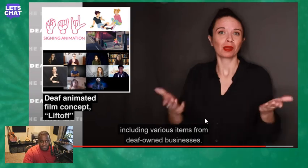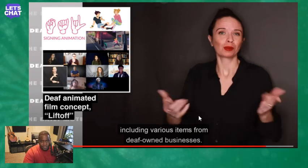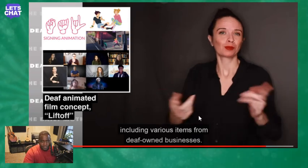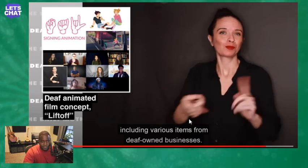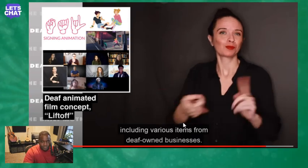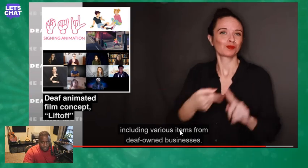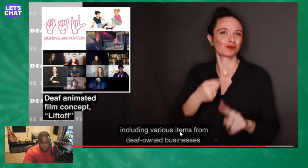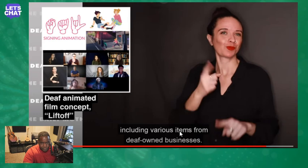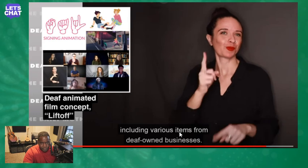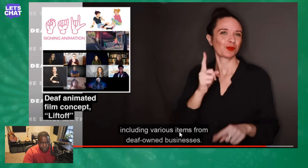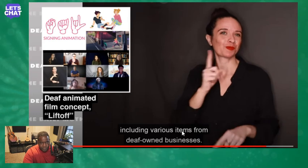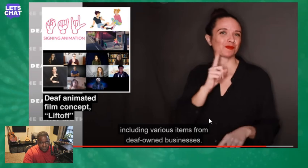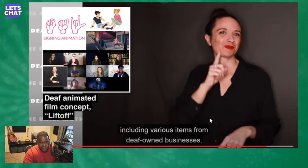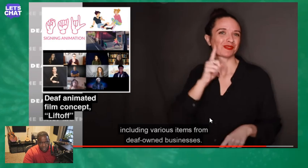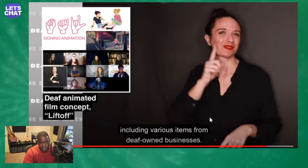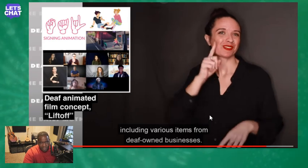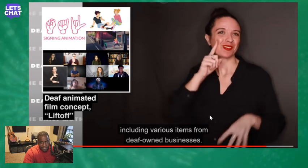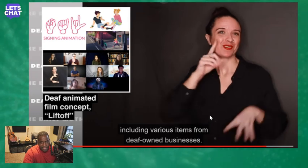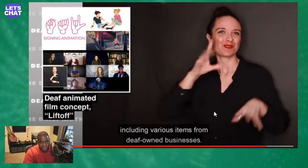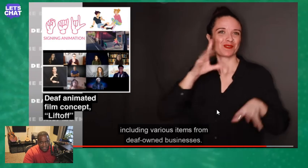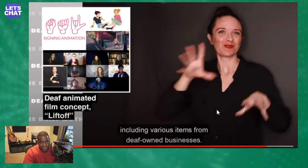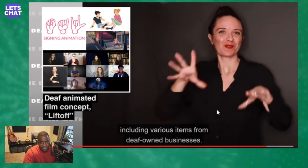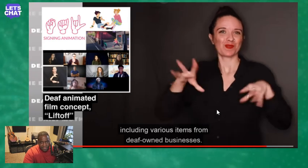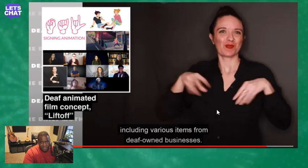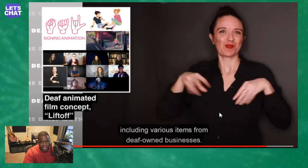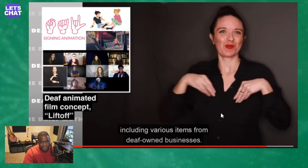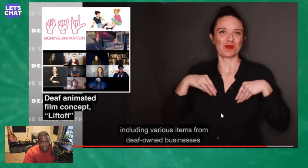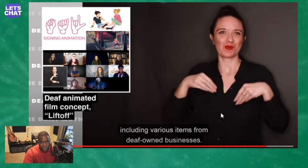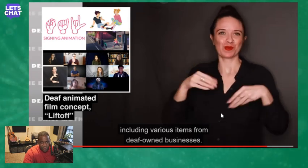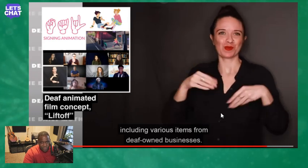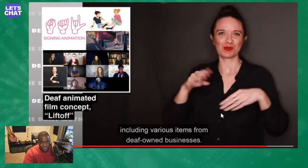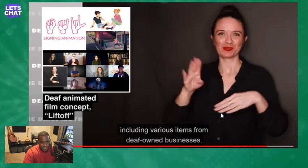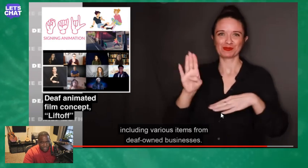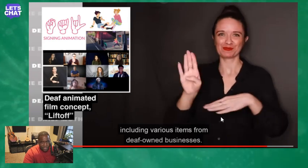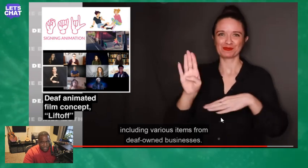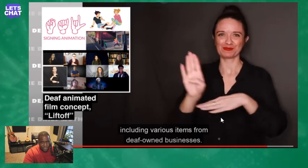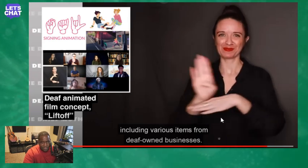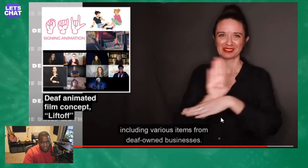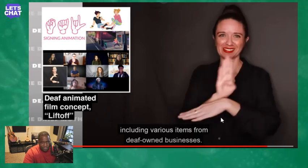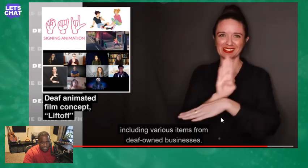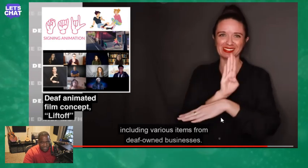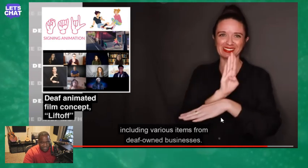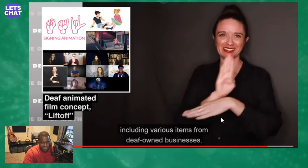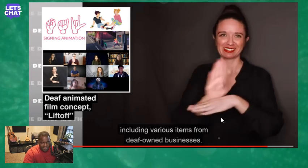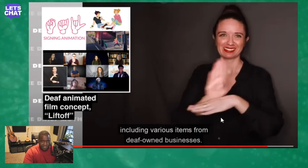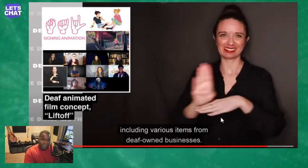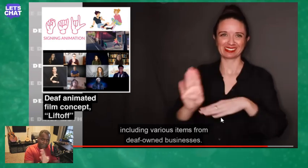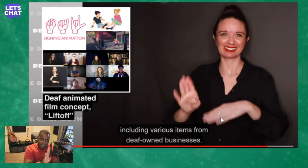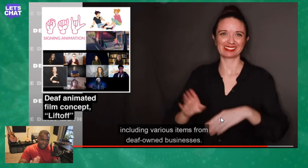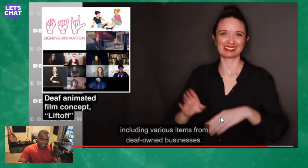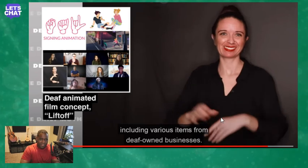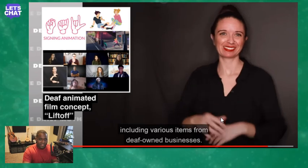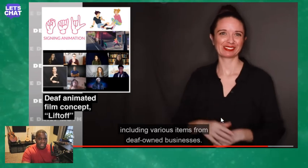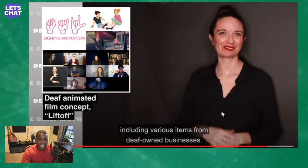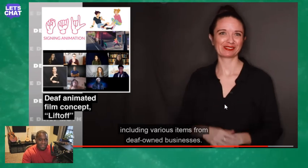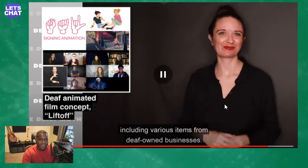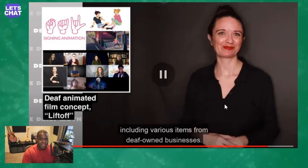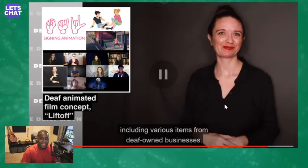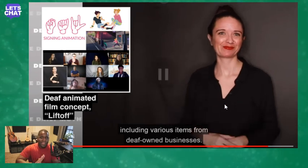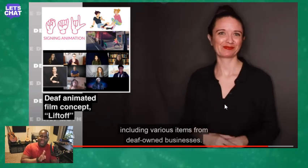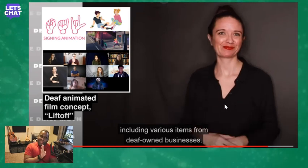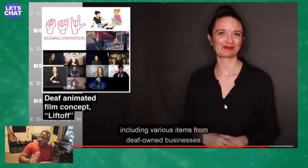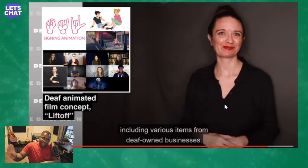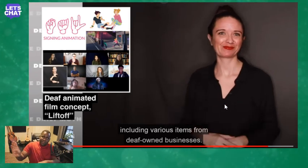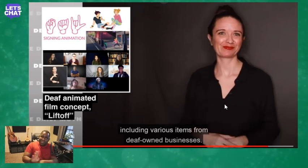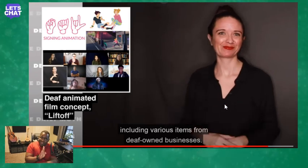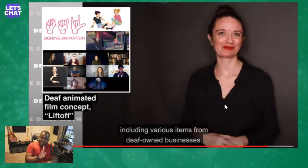Deaf owned businesses, from businesses. Interesting